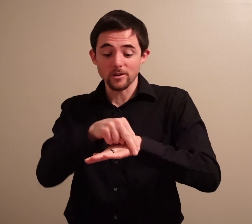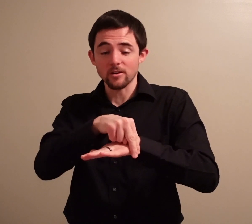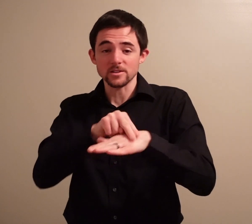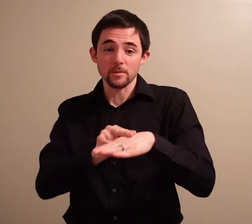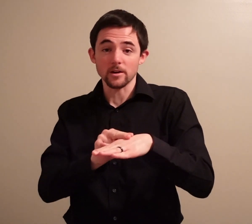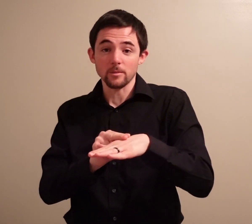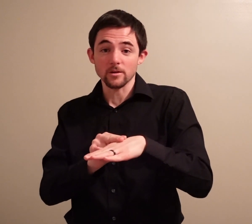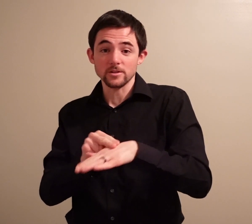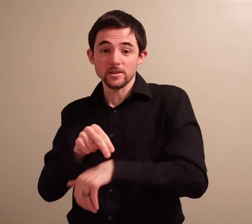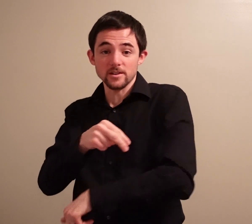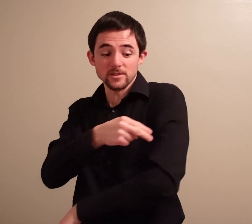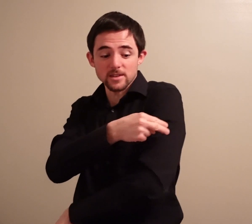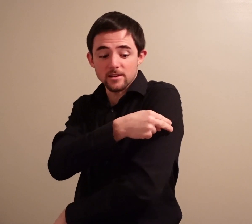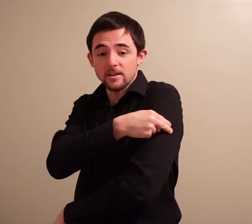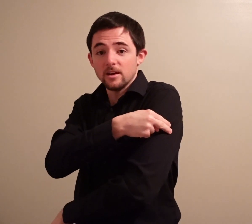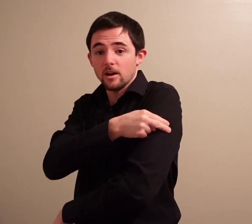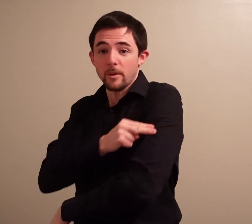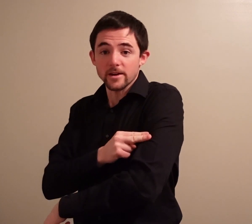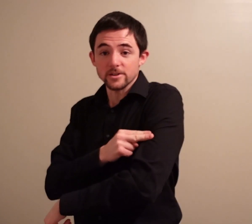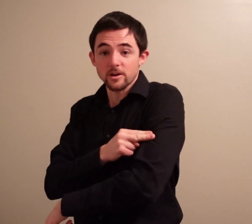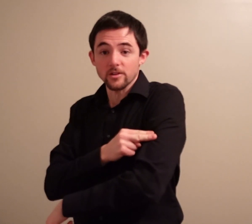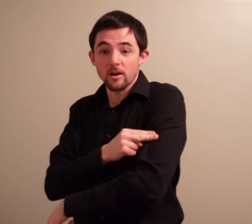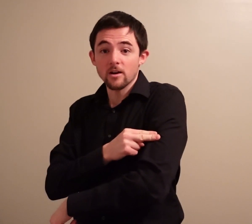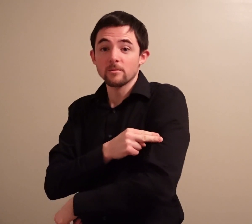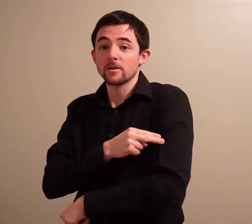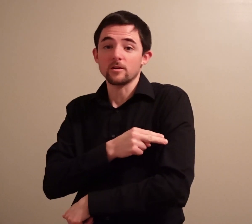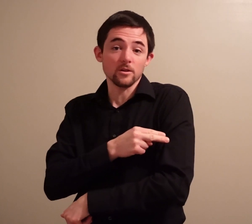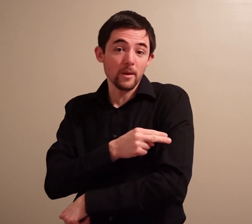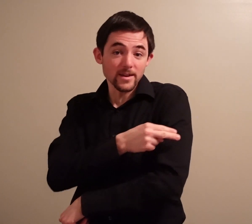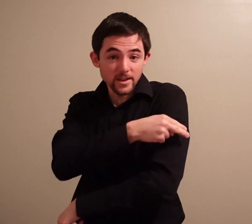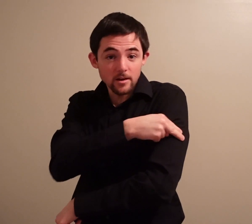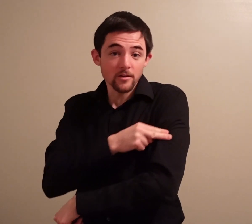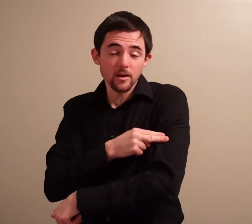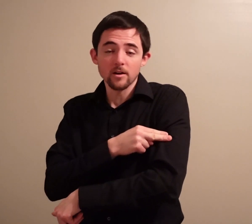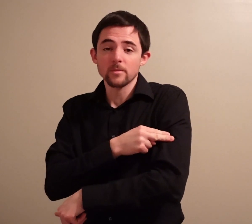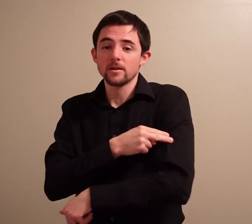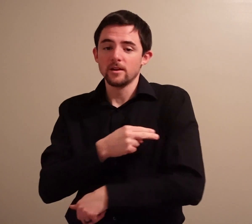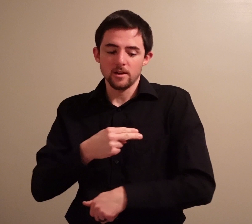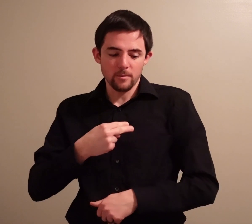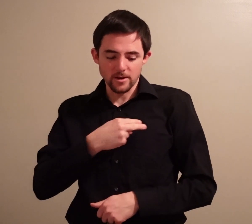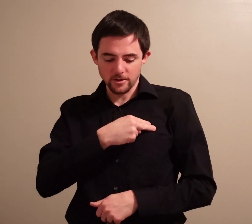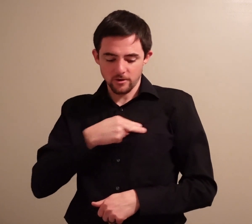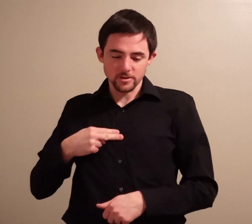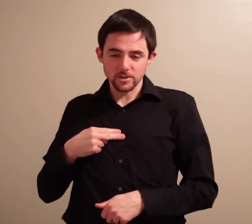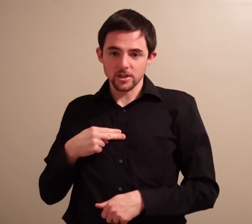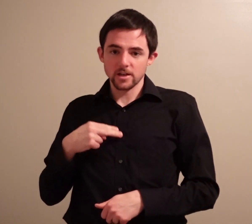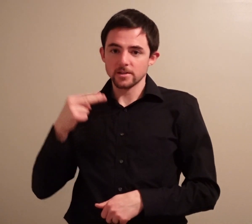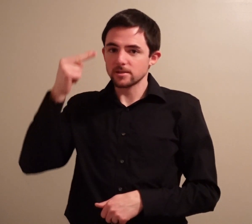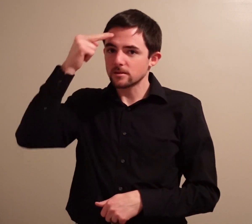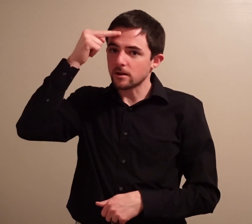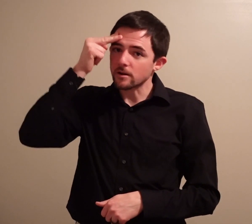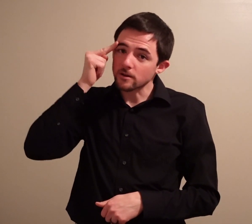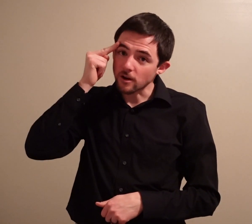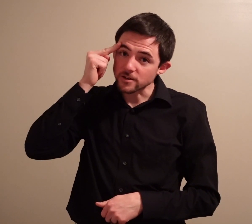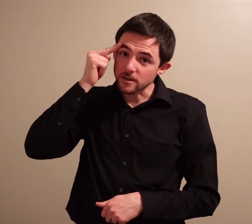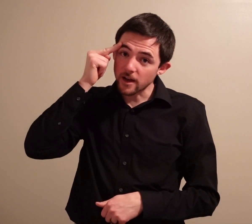going across a body part. So you can even say bandage on the arm or a band-aid on the arm. Band-aid across the chest, across your